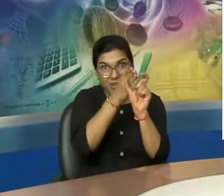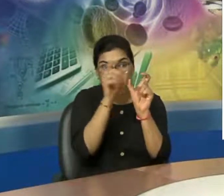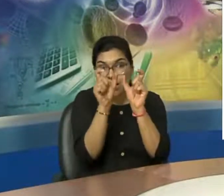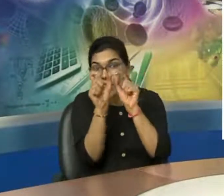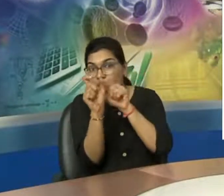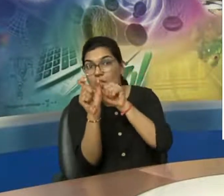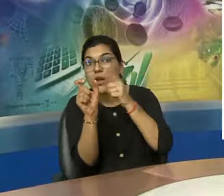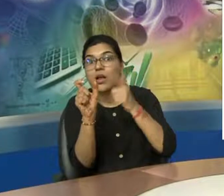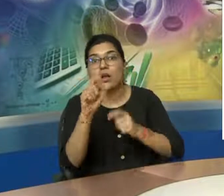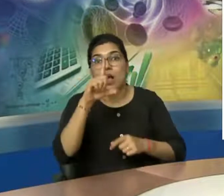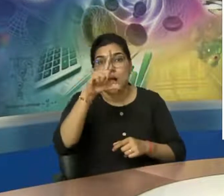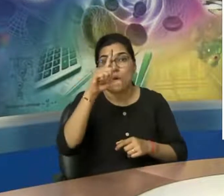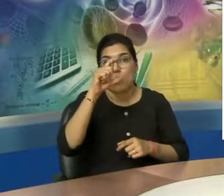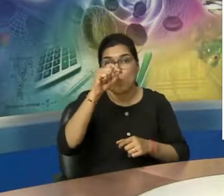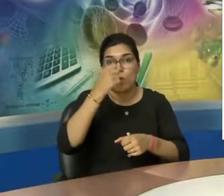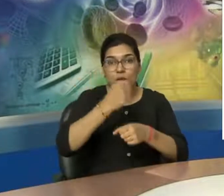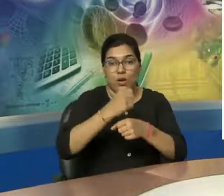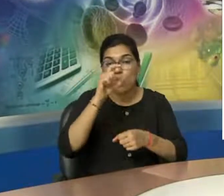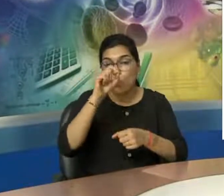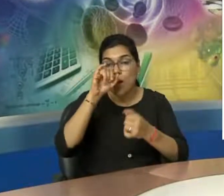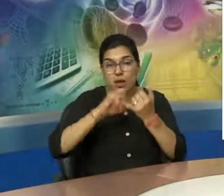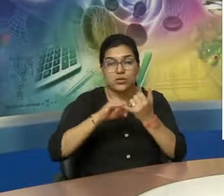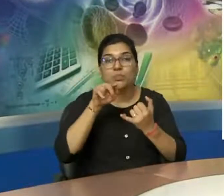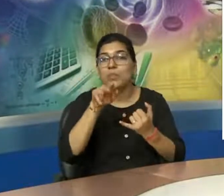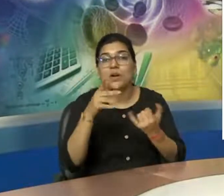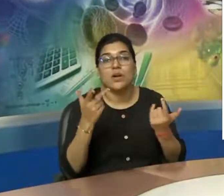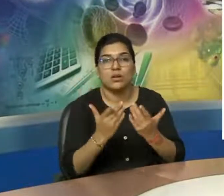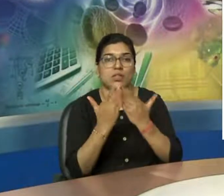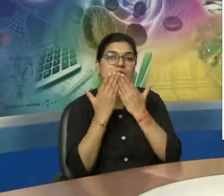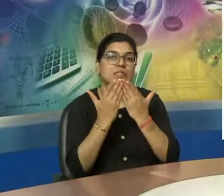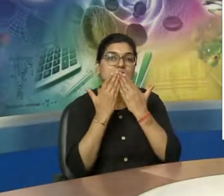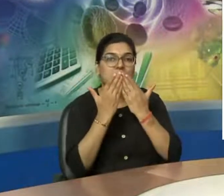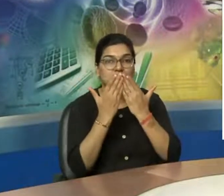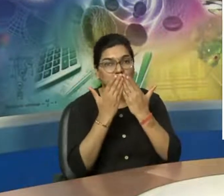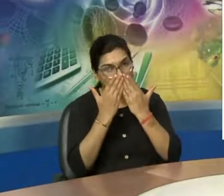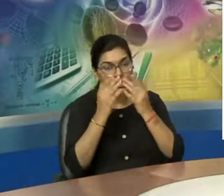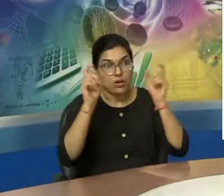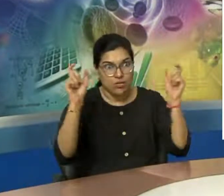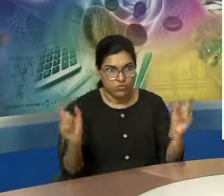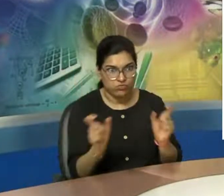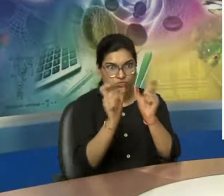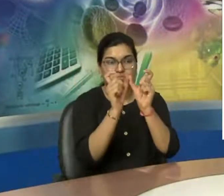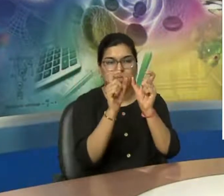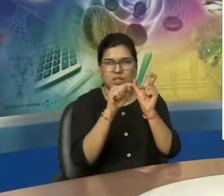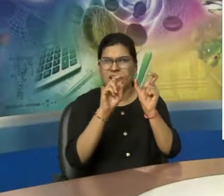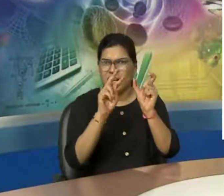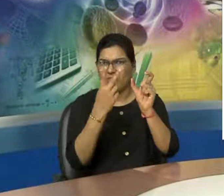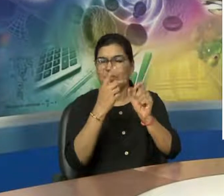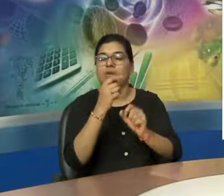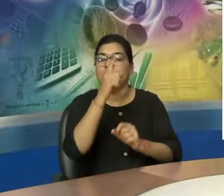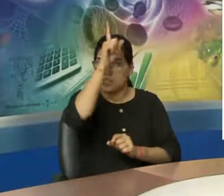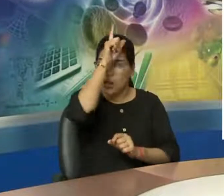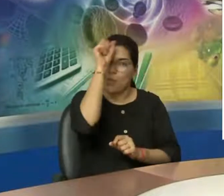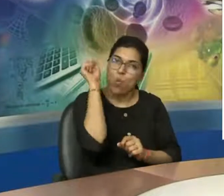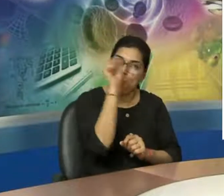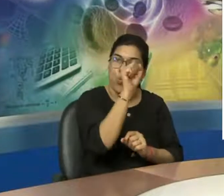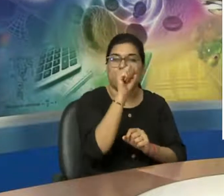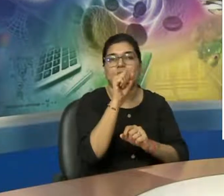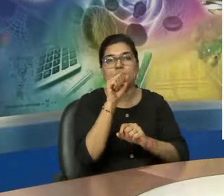If we see the word ecos, it means home or estate. And the second part